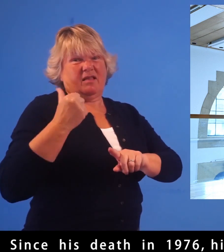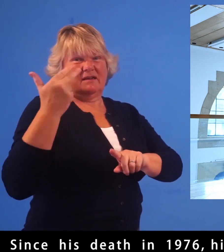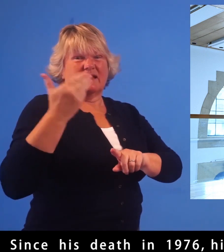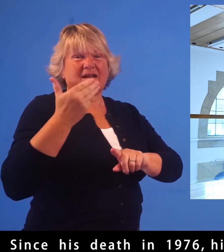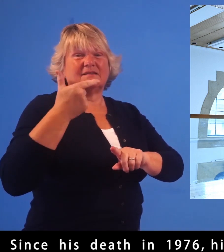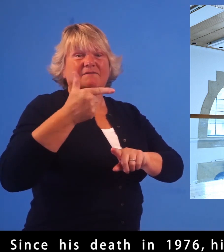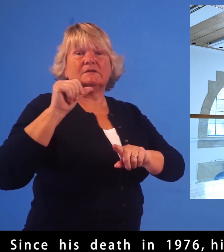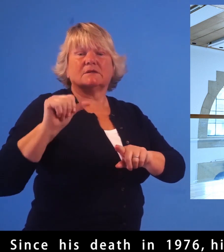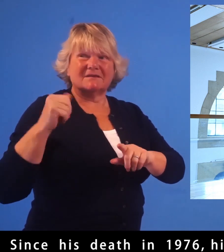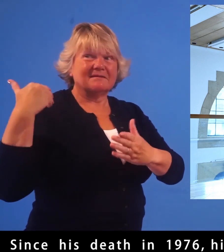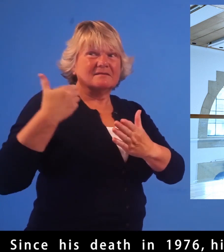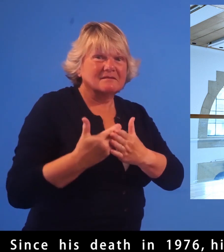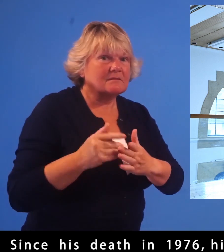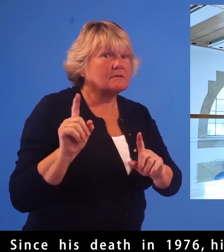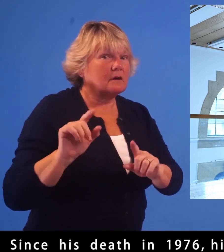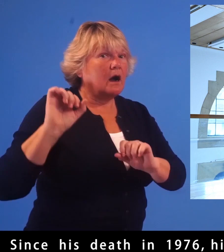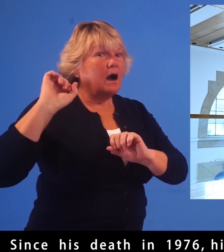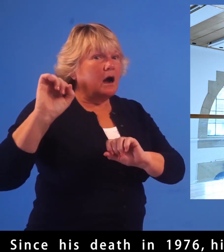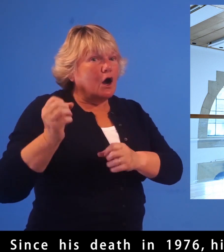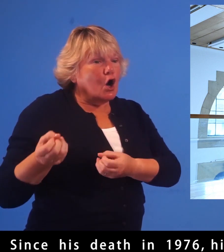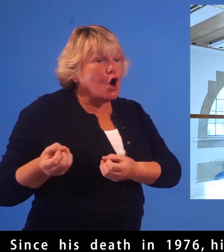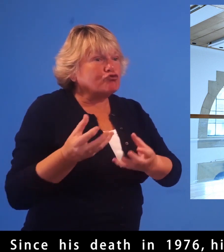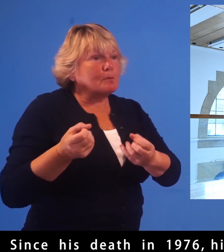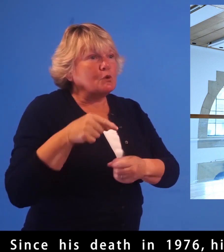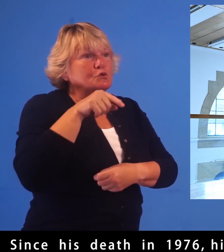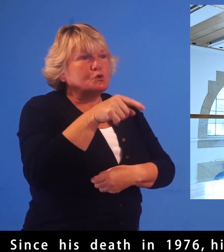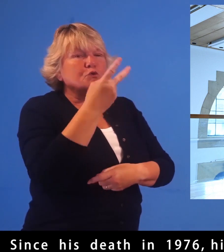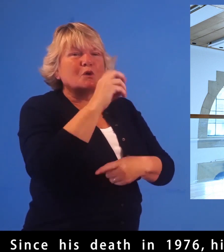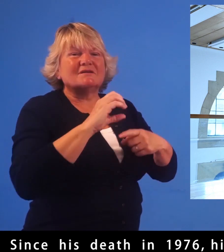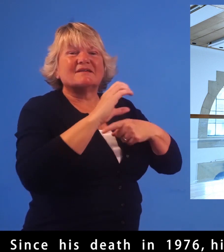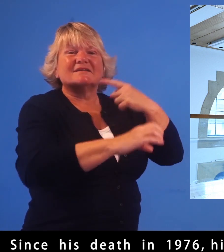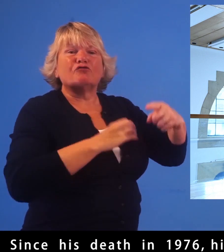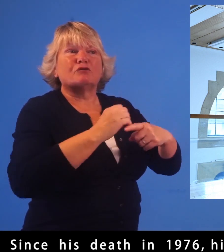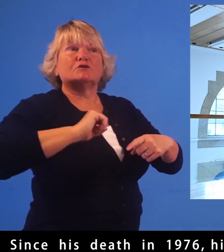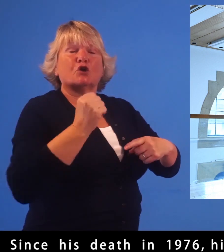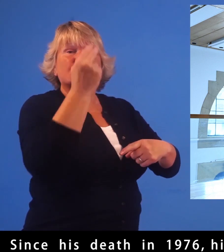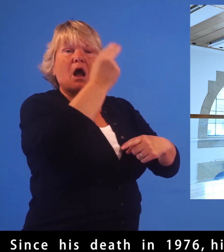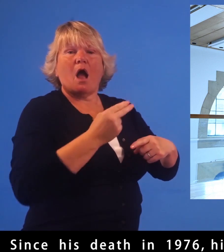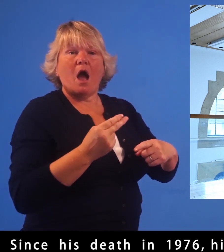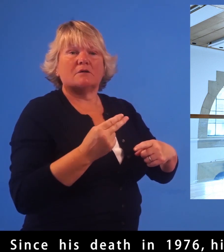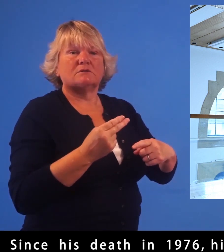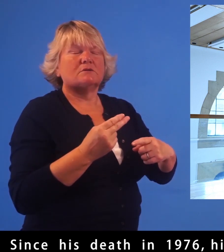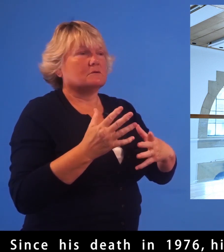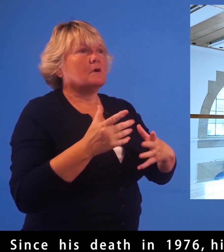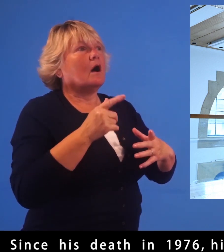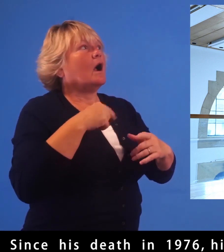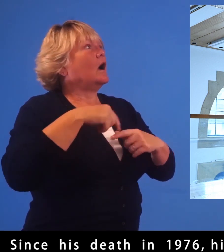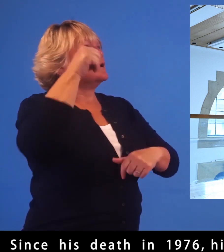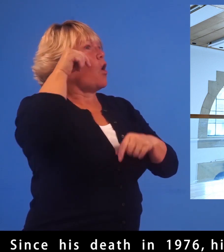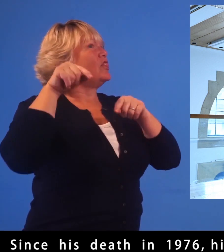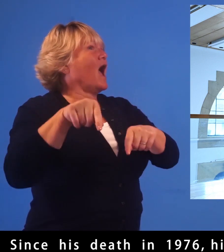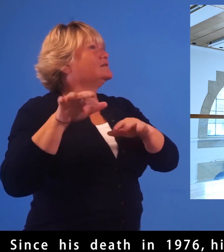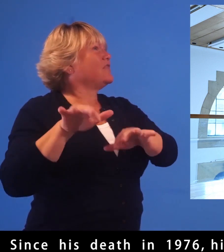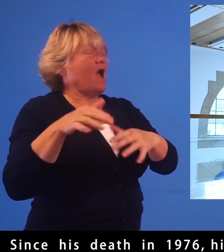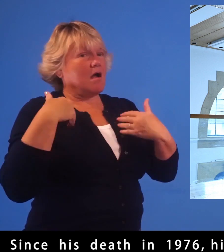Since his death in 1976, his contribution to 20th century Scottish art has been largely